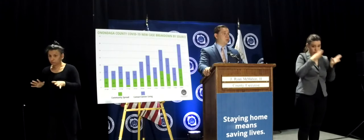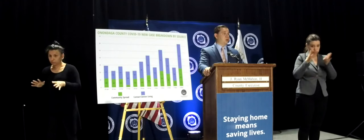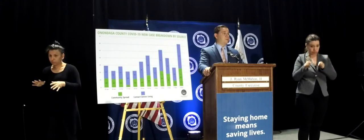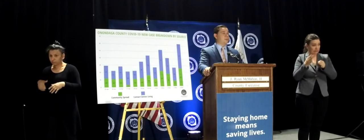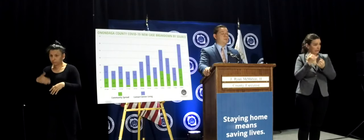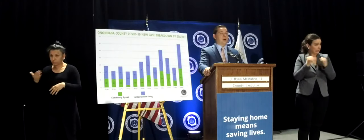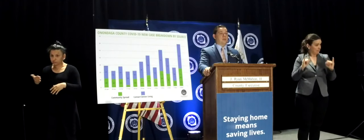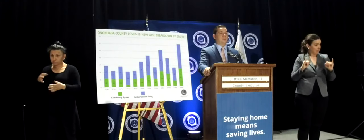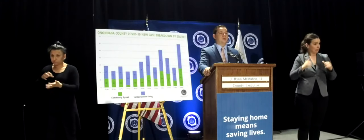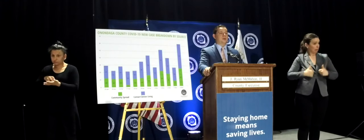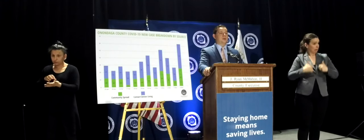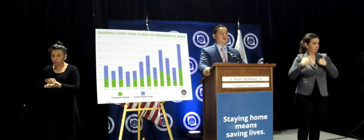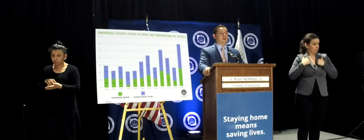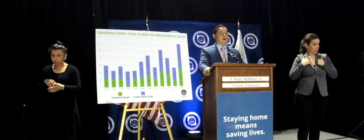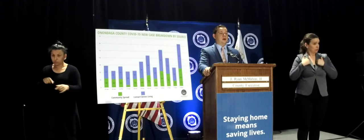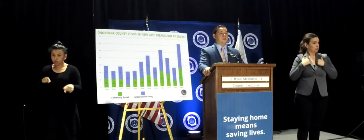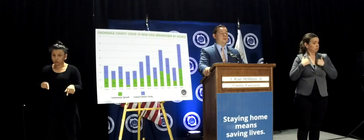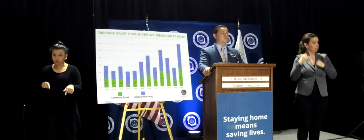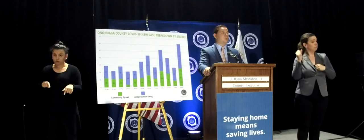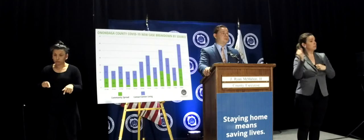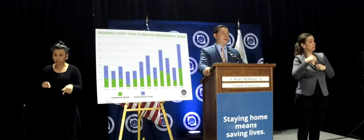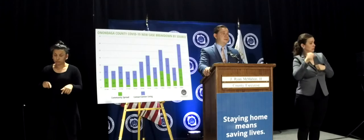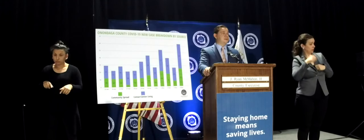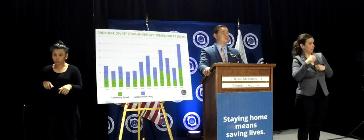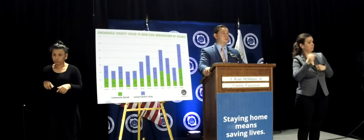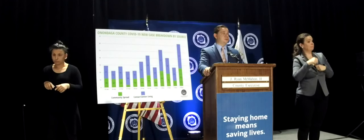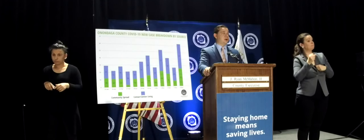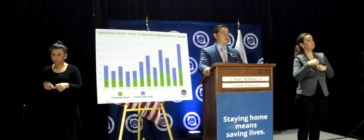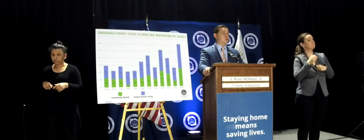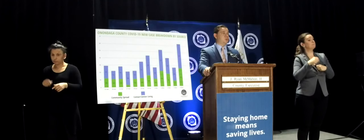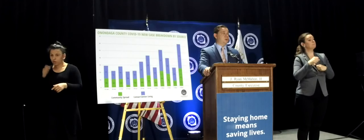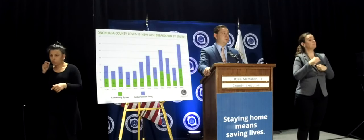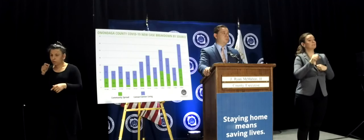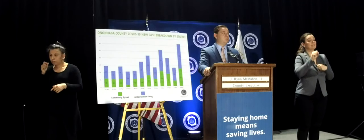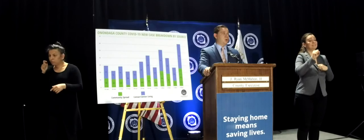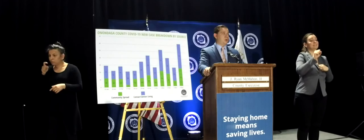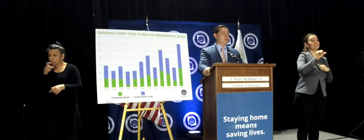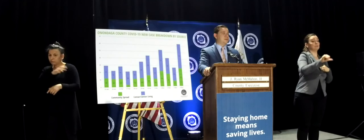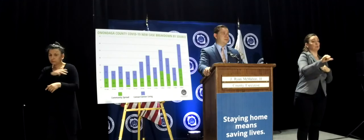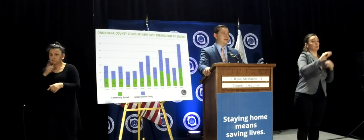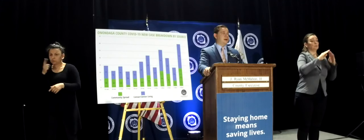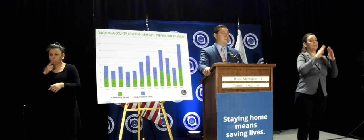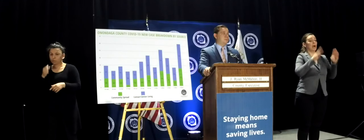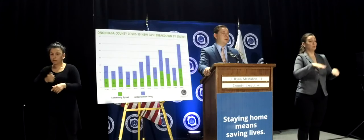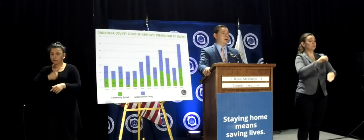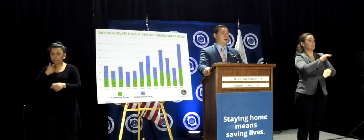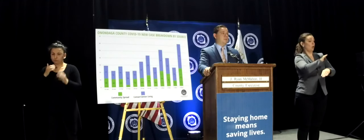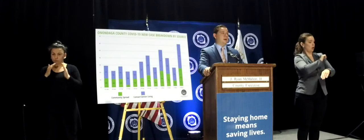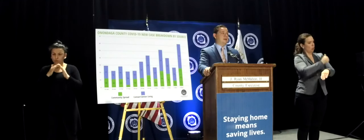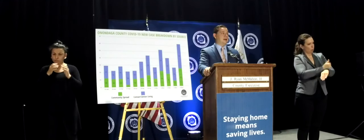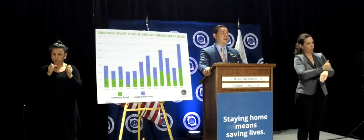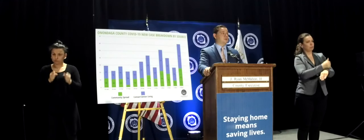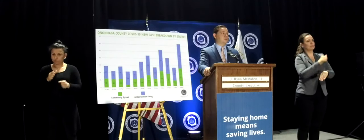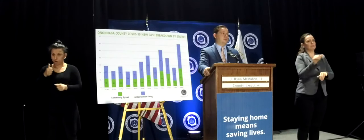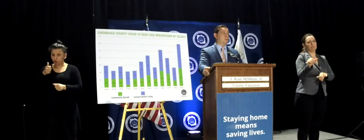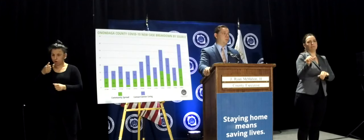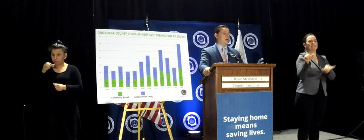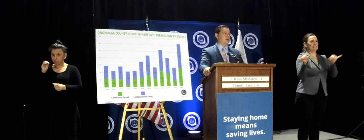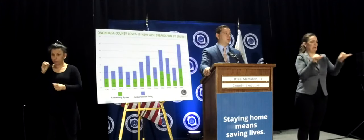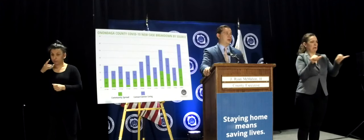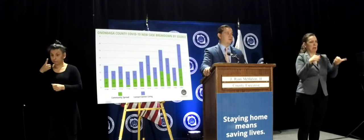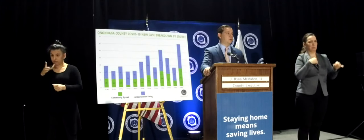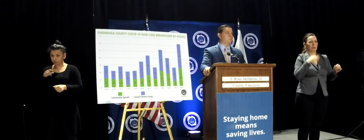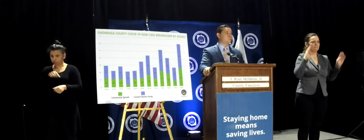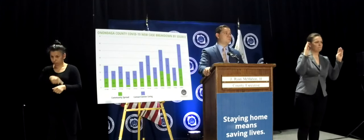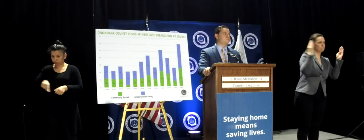Housing Authority, and probably this mobile testing strategy will be going at the same time. Probably not next week, but more